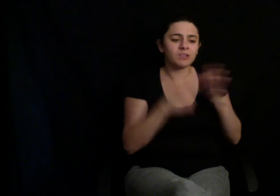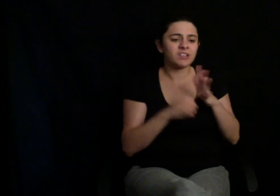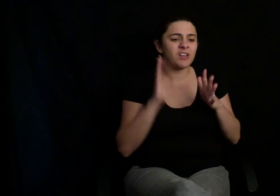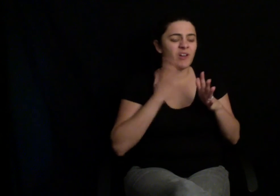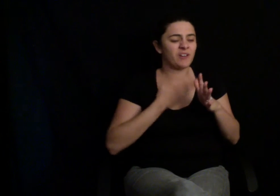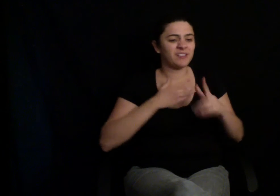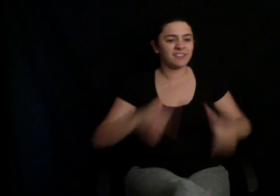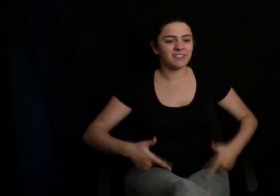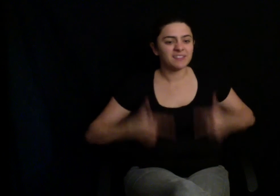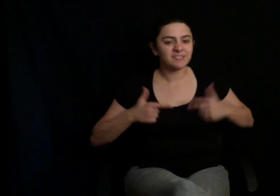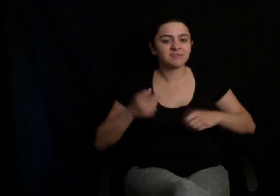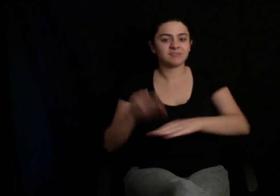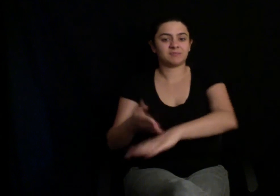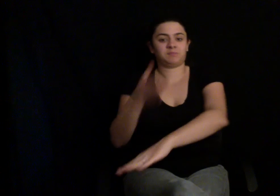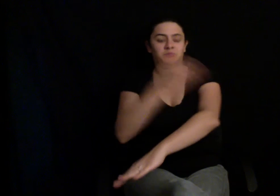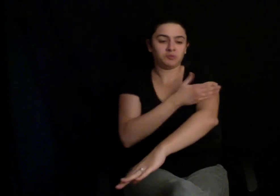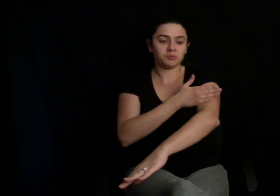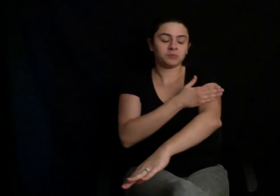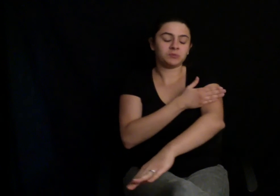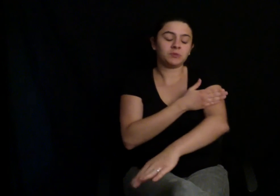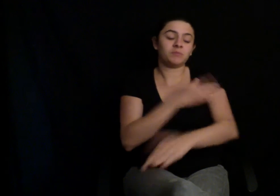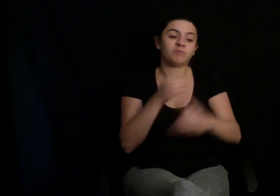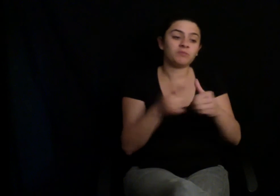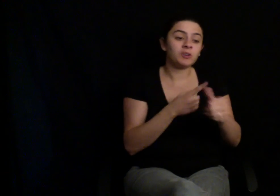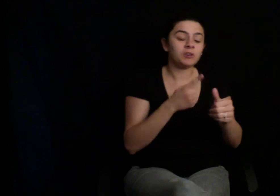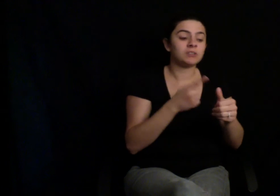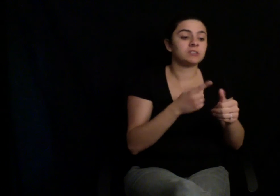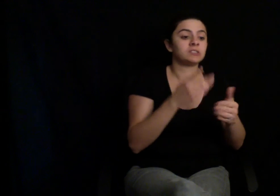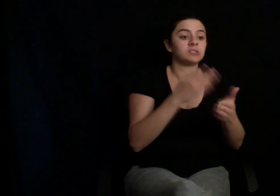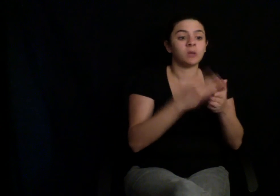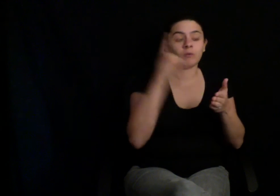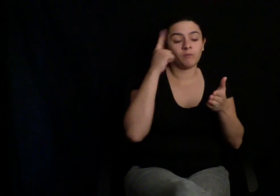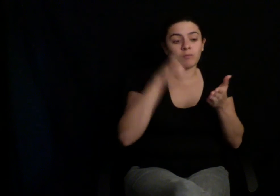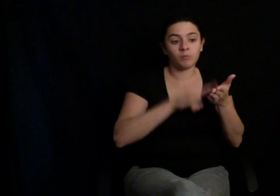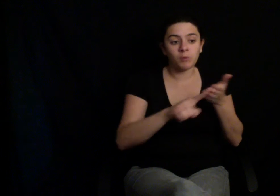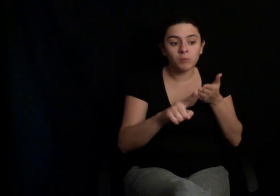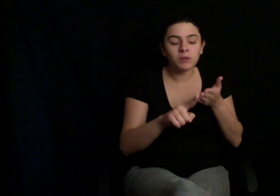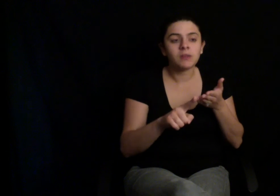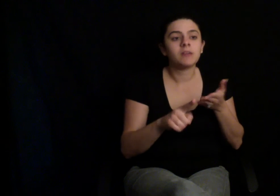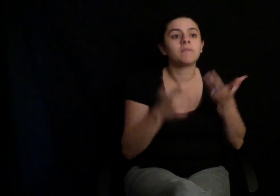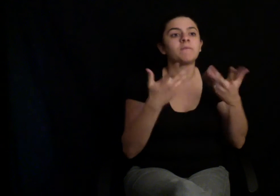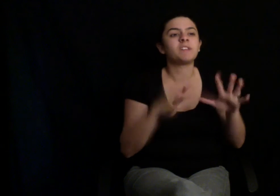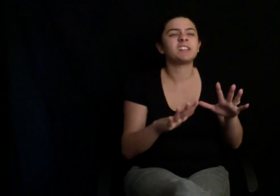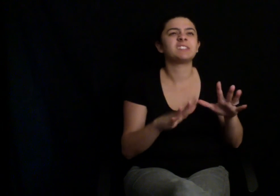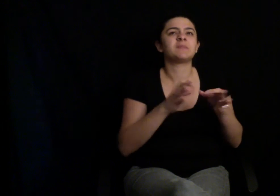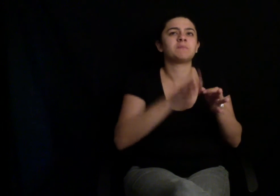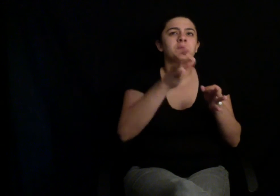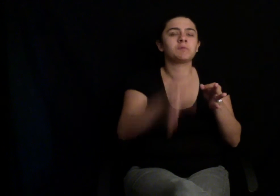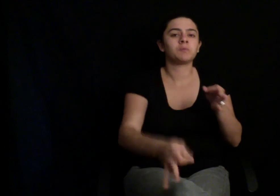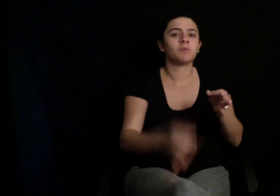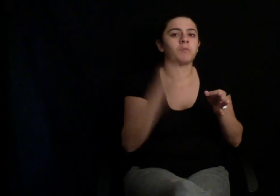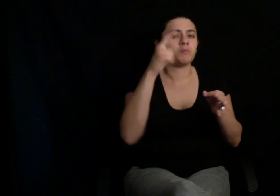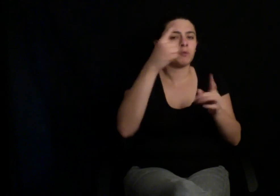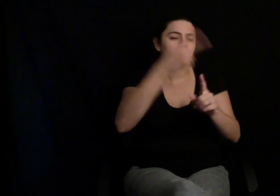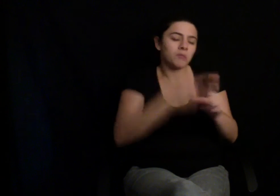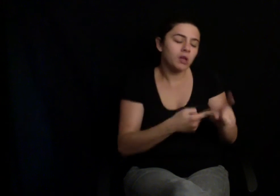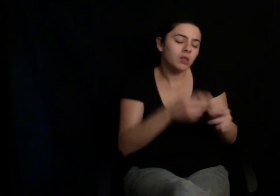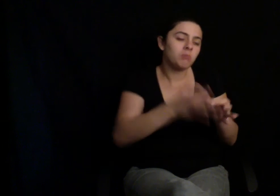90 days and more frequently. So it kind of compounded rather into this huge porn